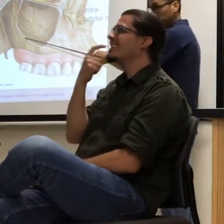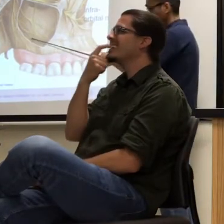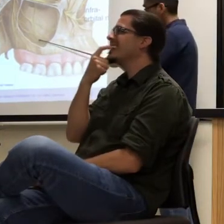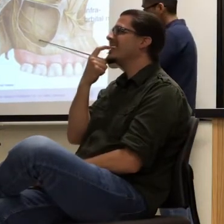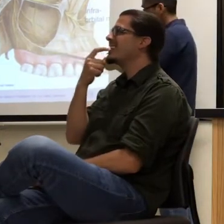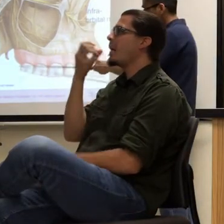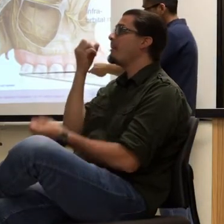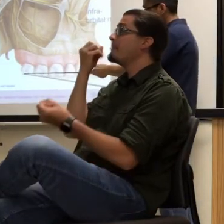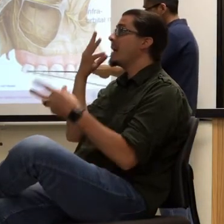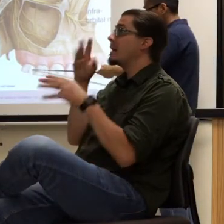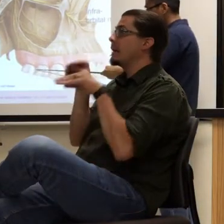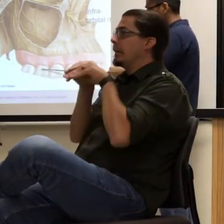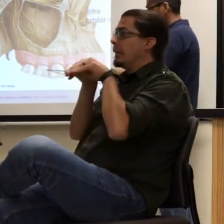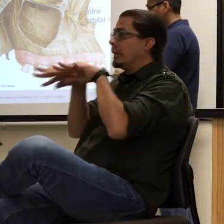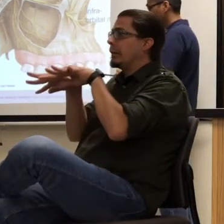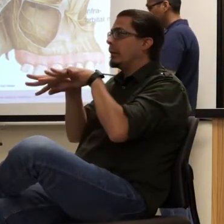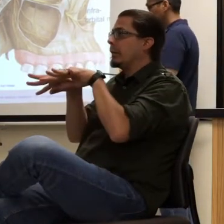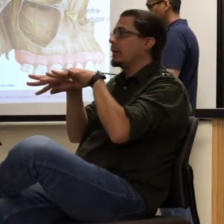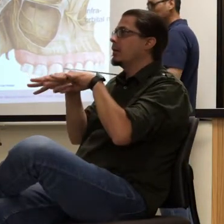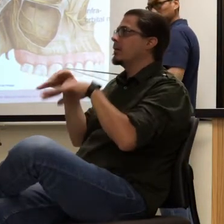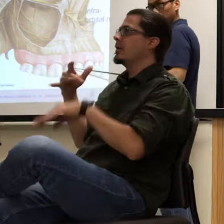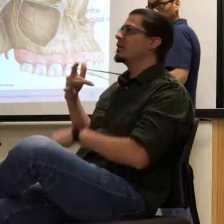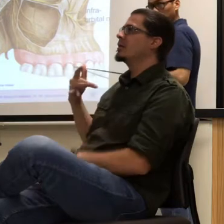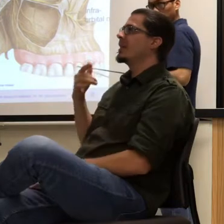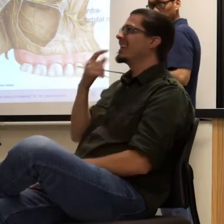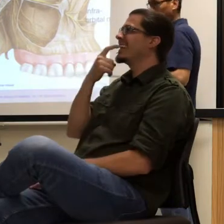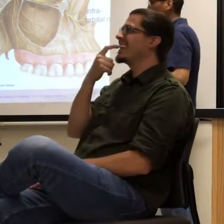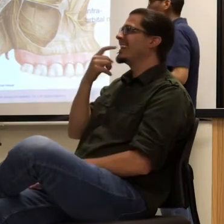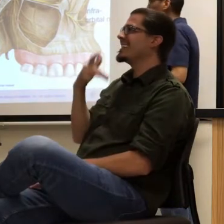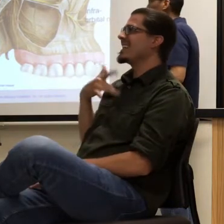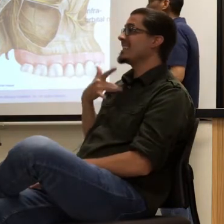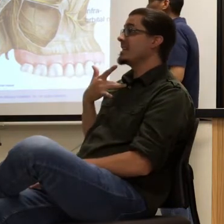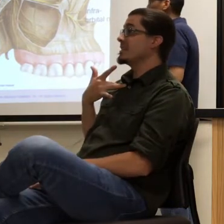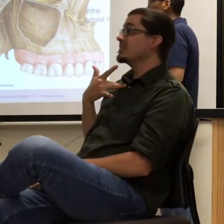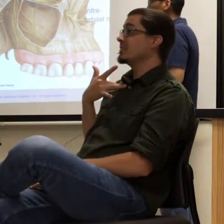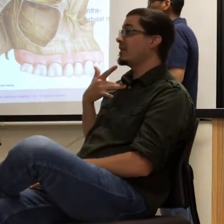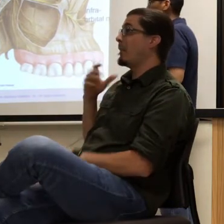many branches that give you tooth sensations there. Okay.